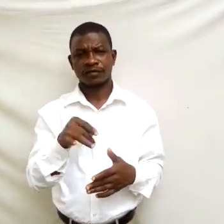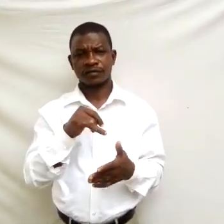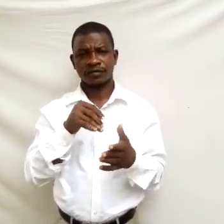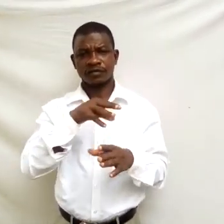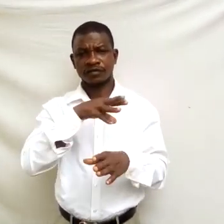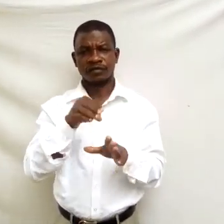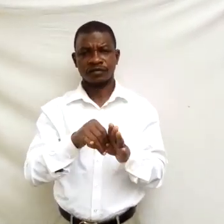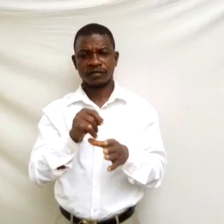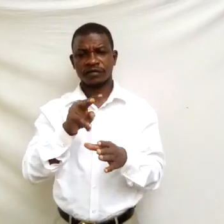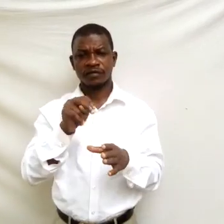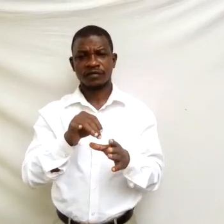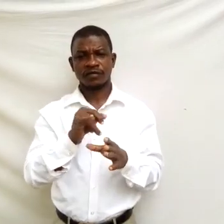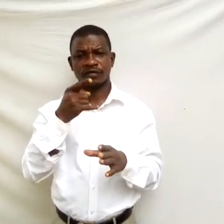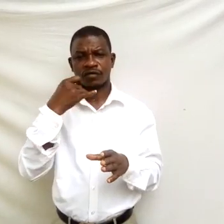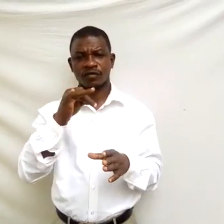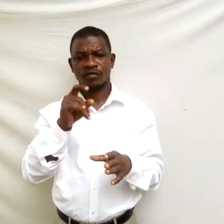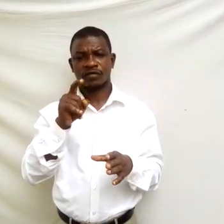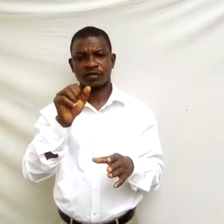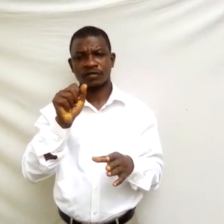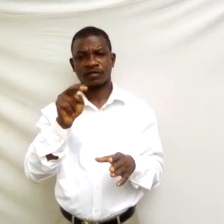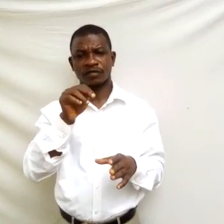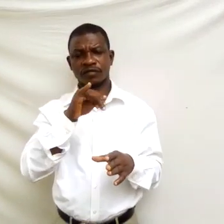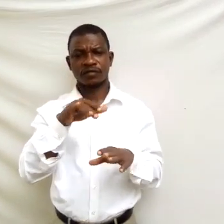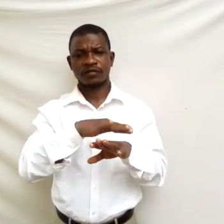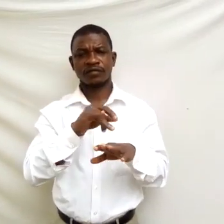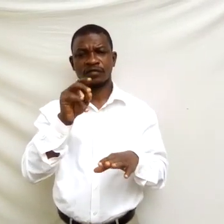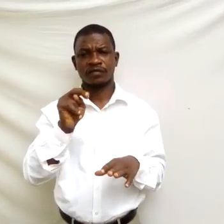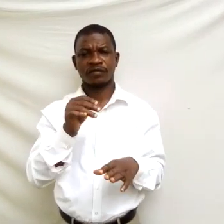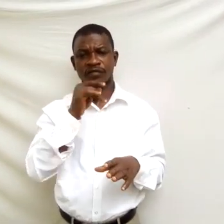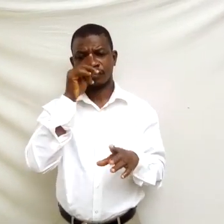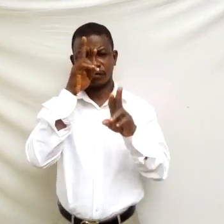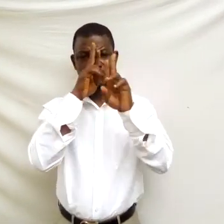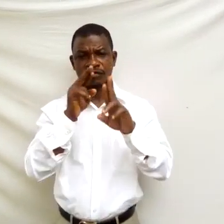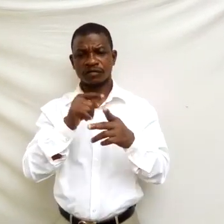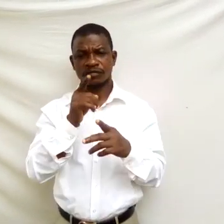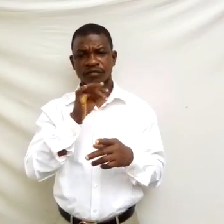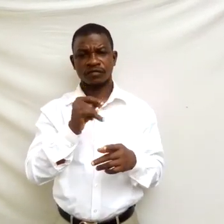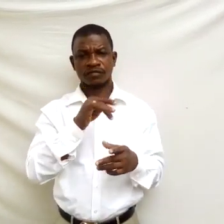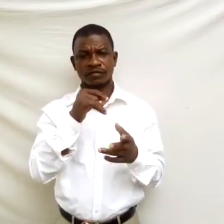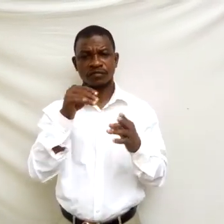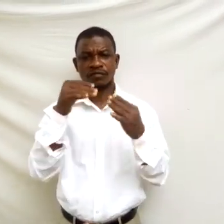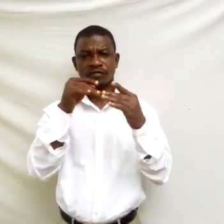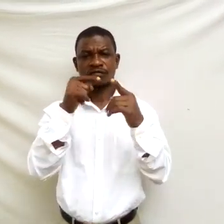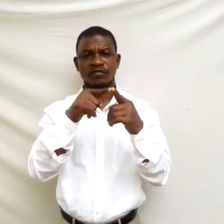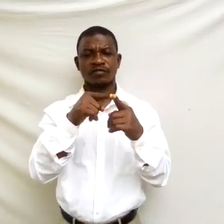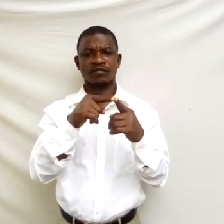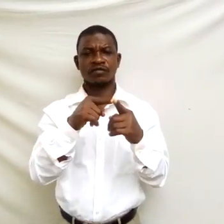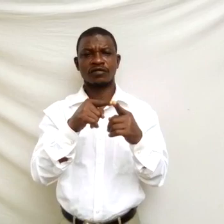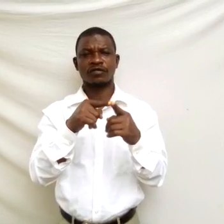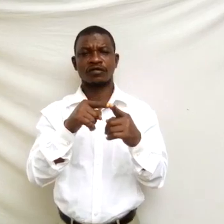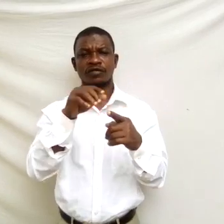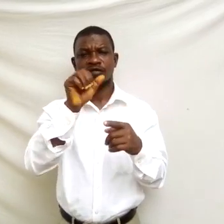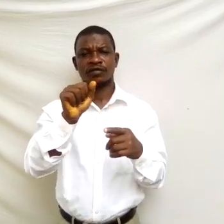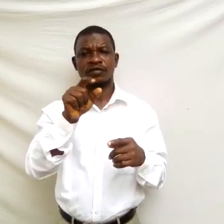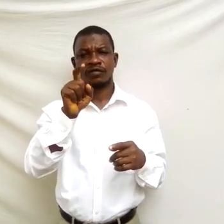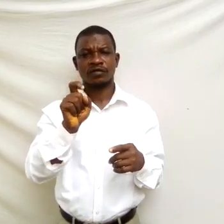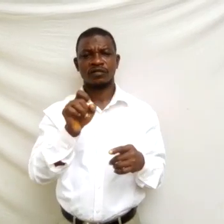of ax raised power n with respect to x is equal to ax raised power